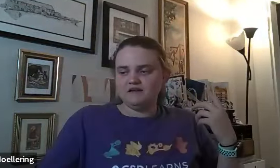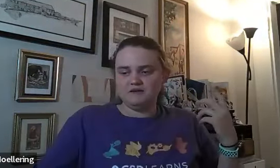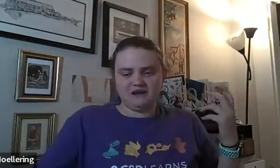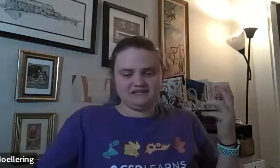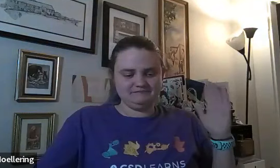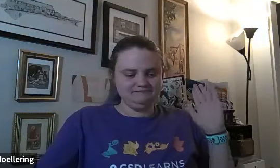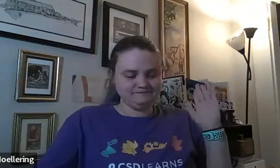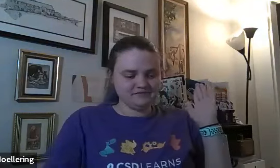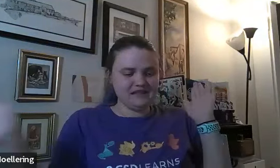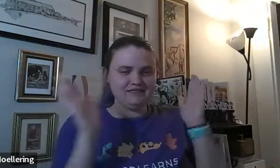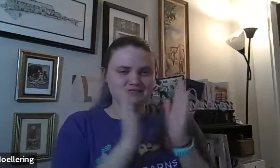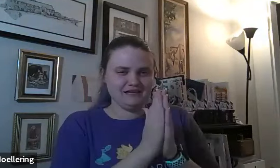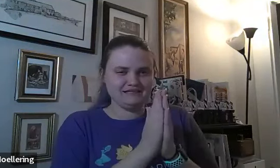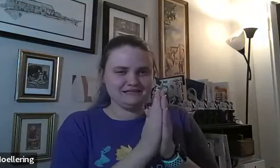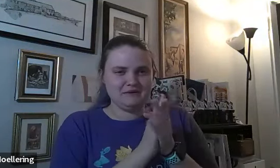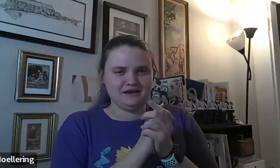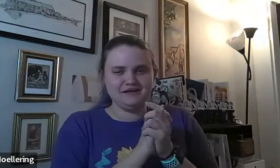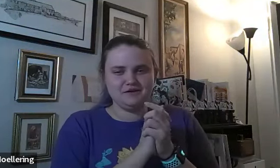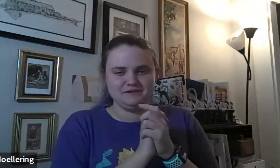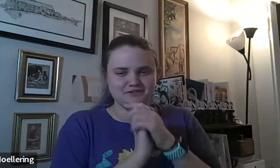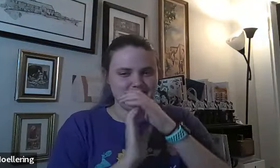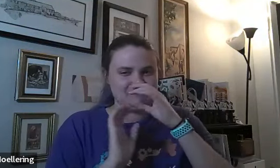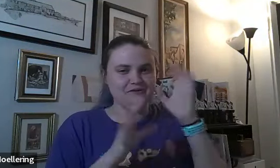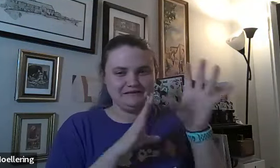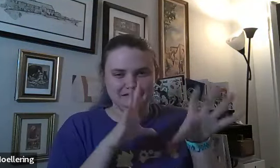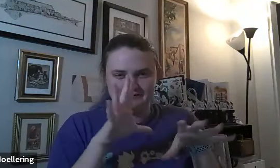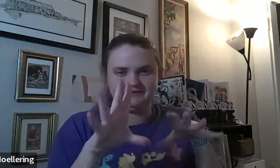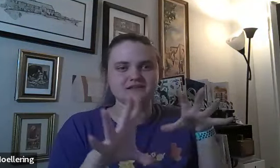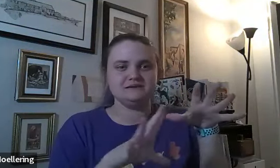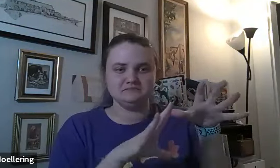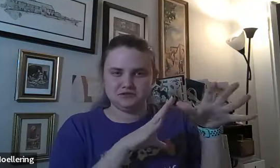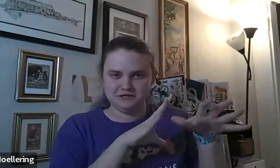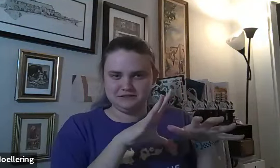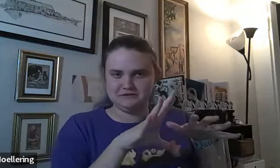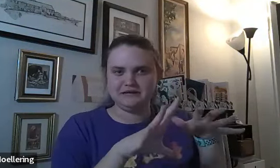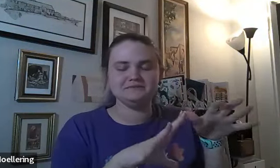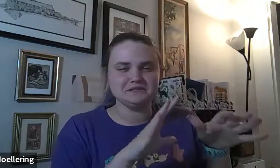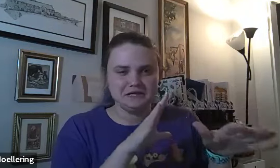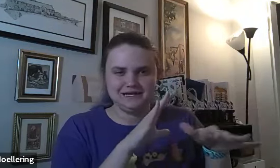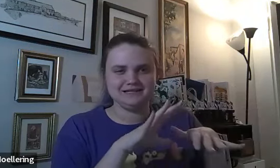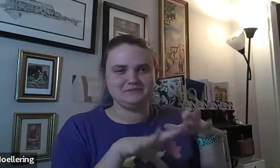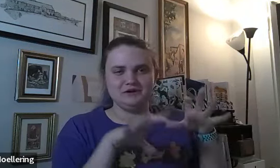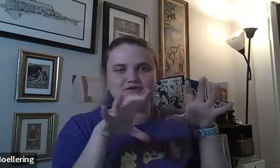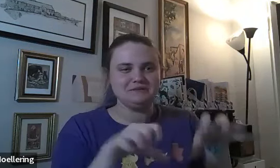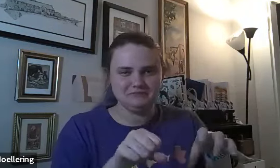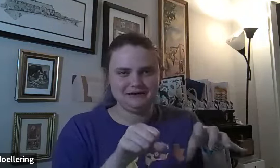all right, let's go back. I know I've been going a little fast. I'm trying to slow down. I'm sorry, you guys. I'm one of those people. I could